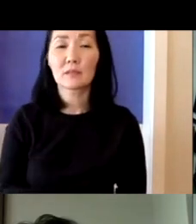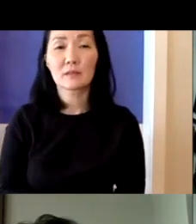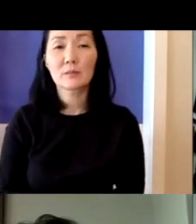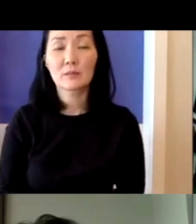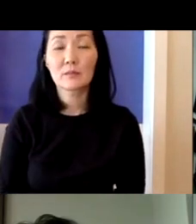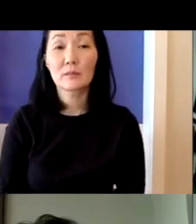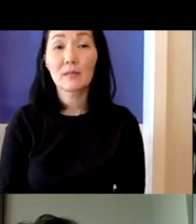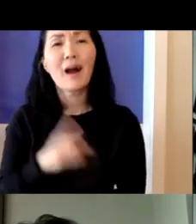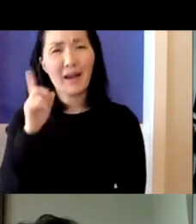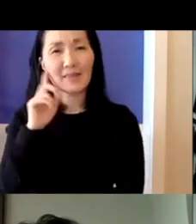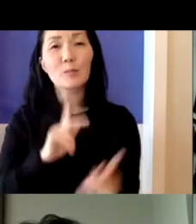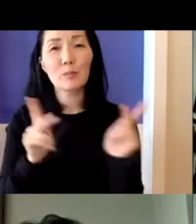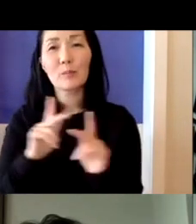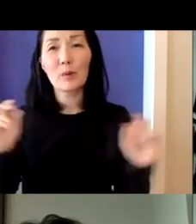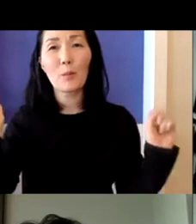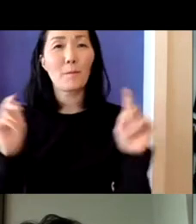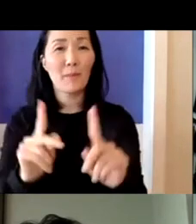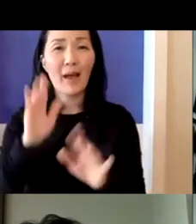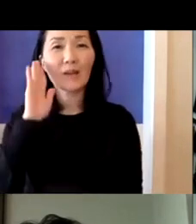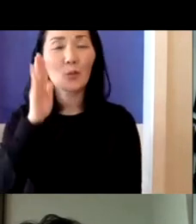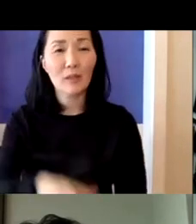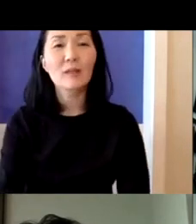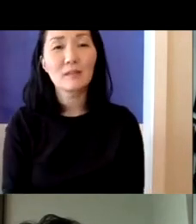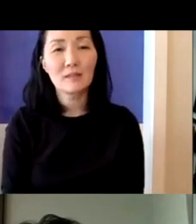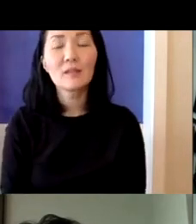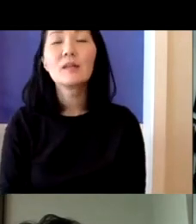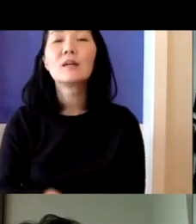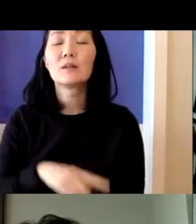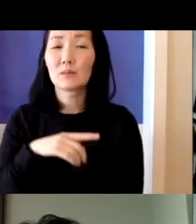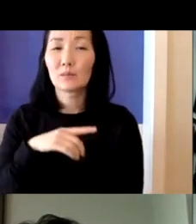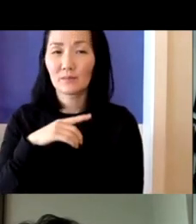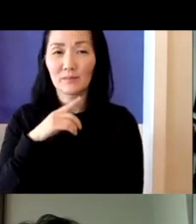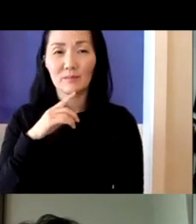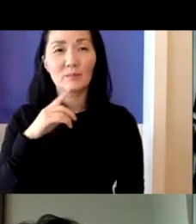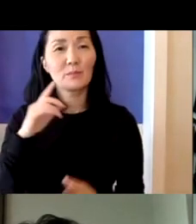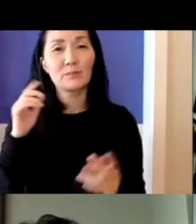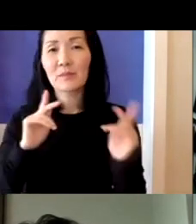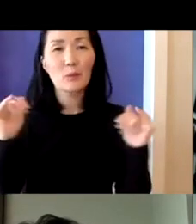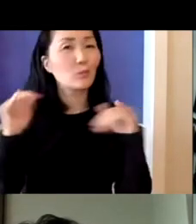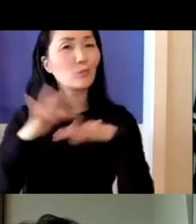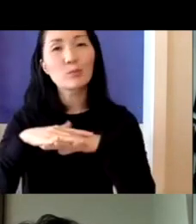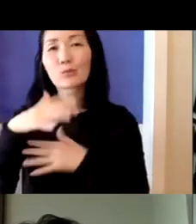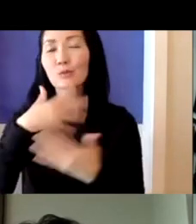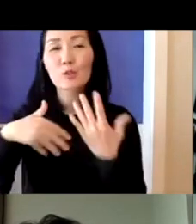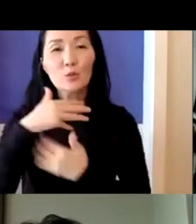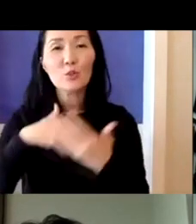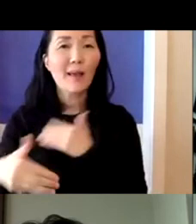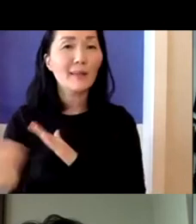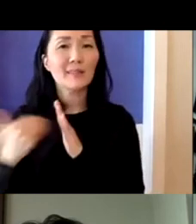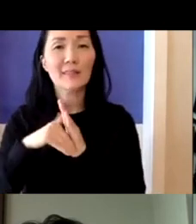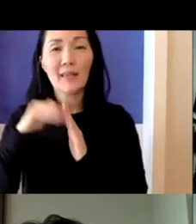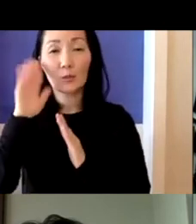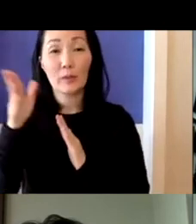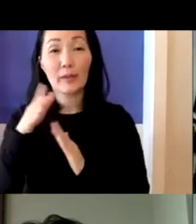people will come back. We're going to start to re-engage. I know that we have, we've heard from a lot of people